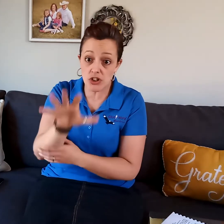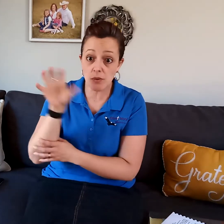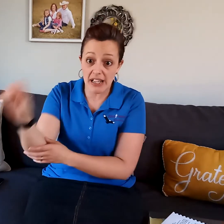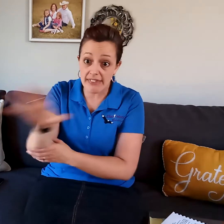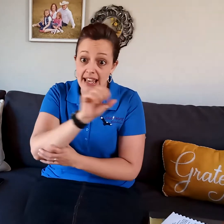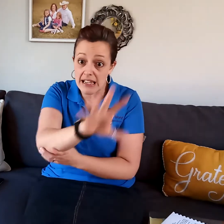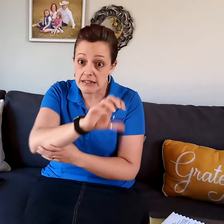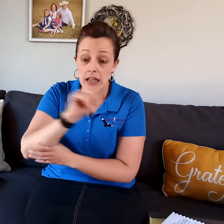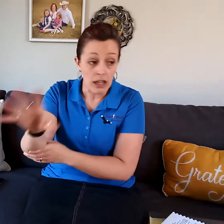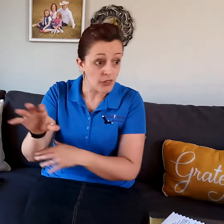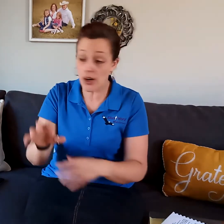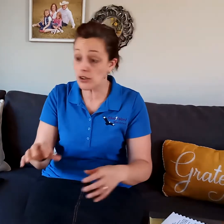doing this, they're